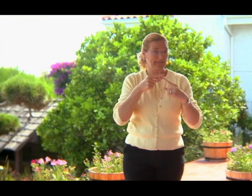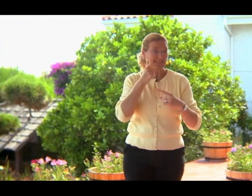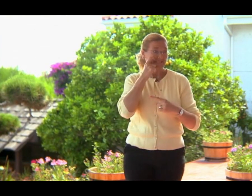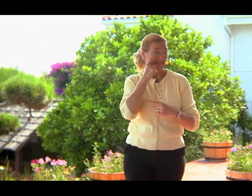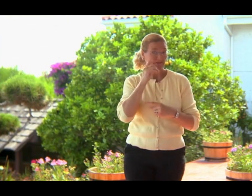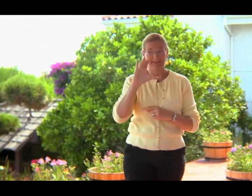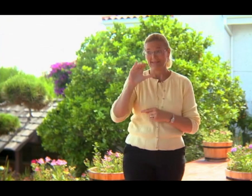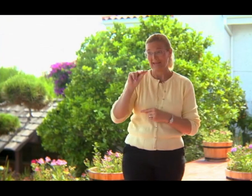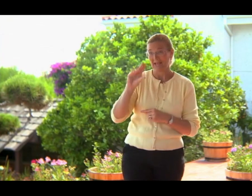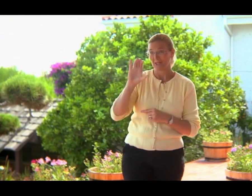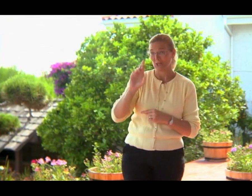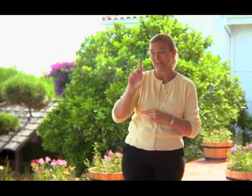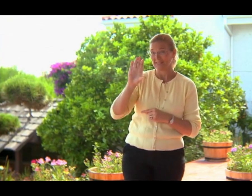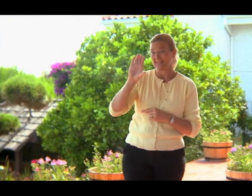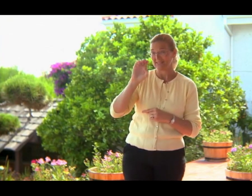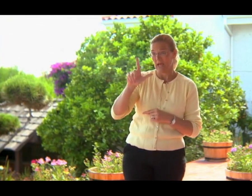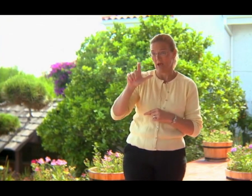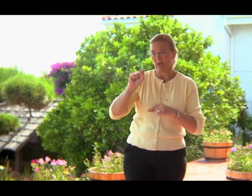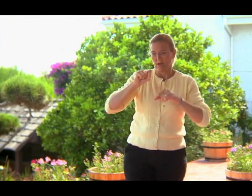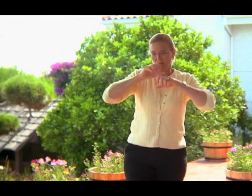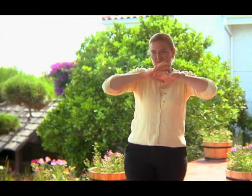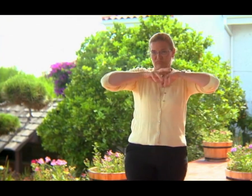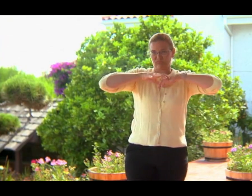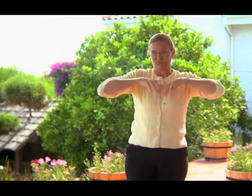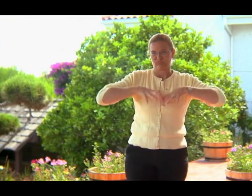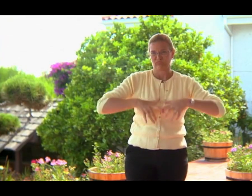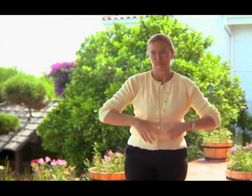as the skin cancer cells take place of healthy normal cells.